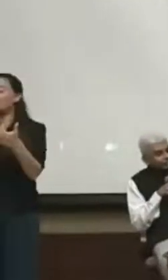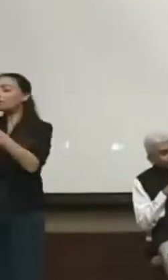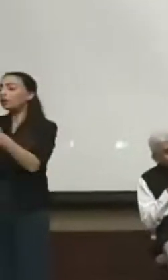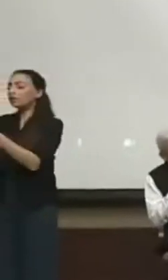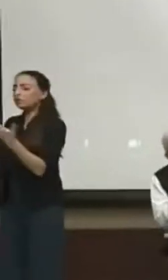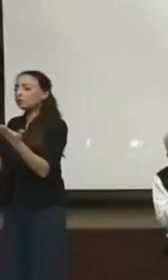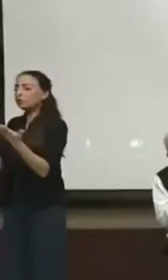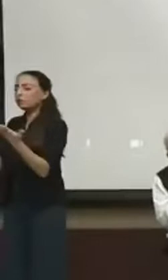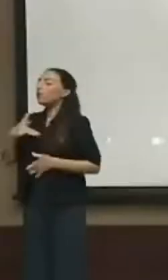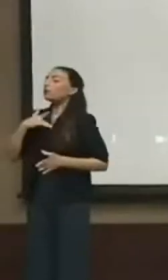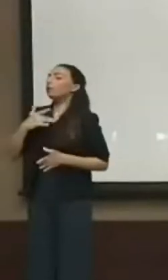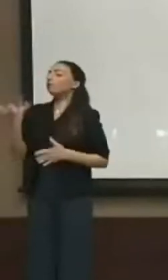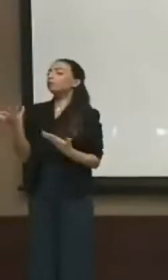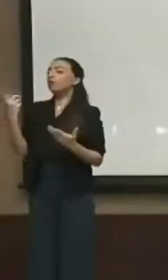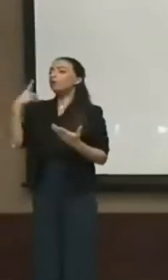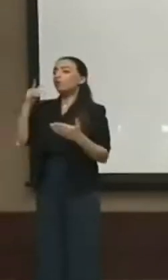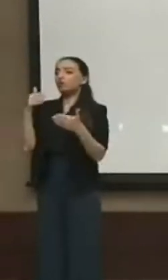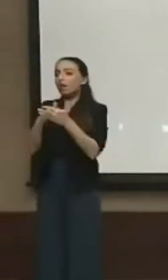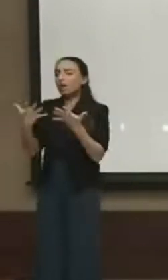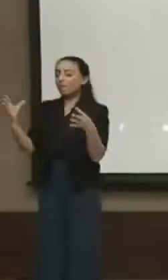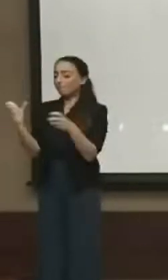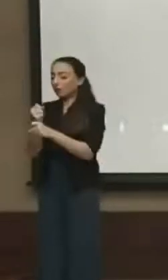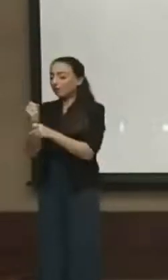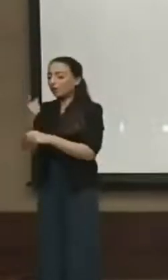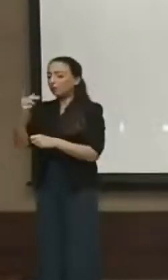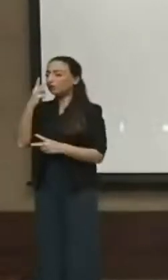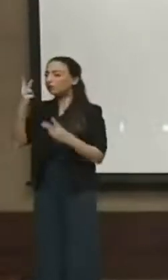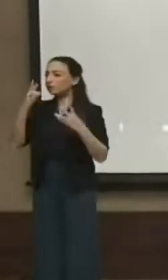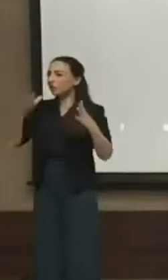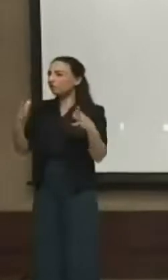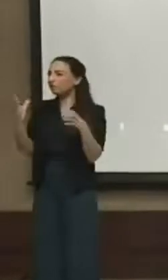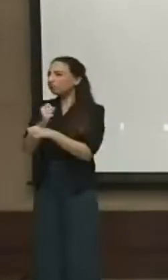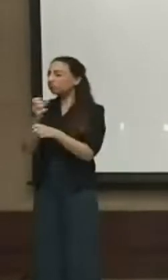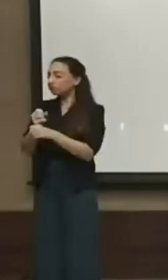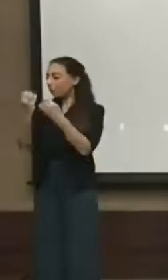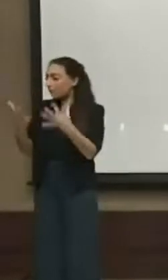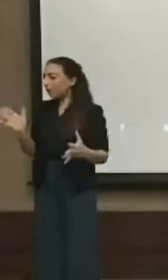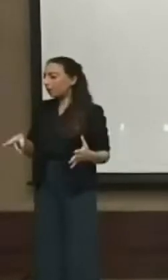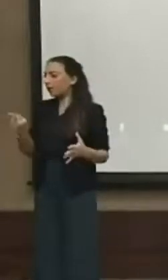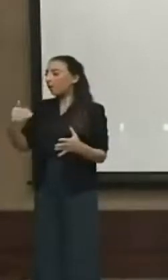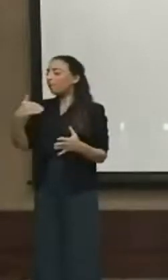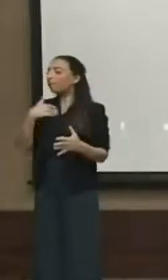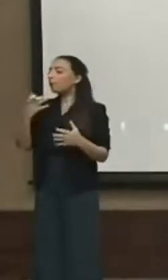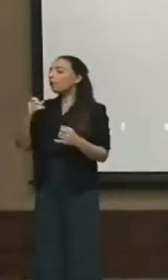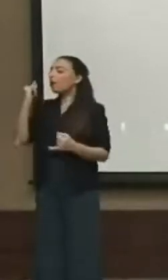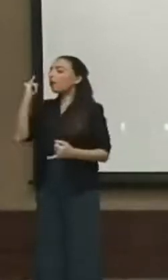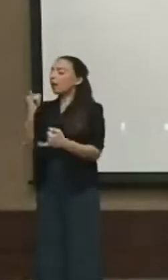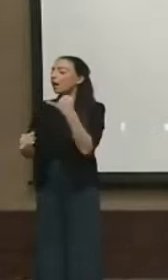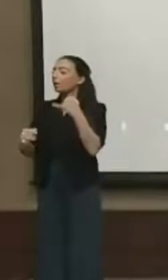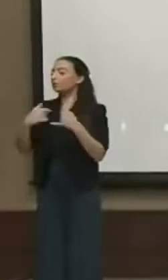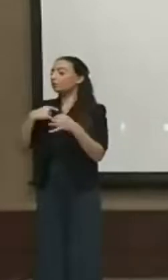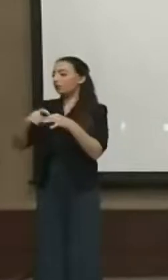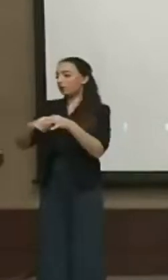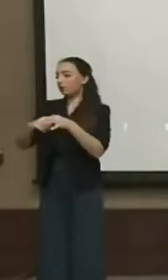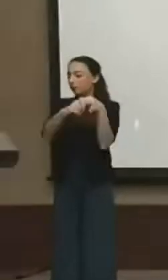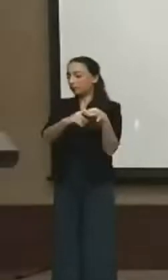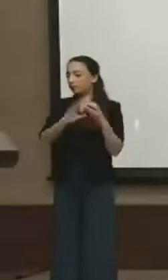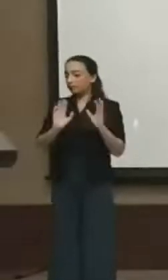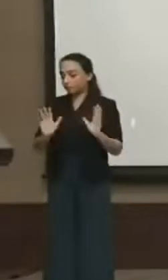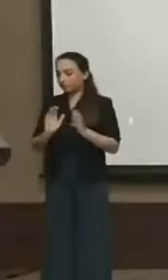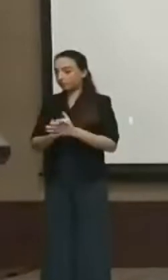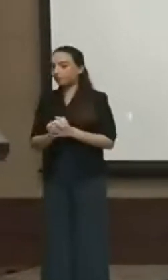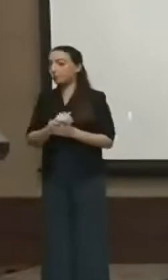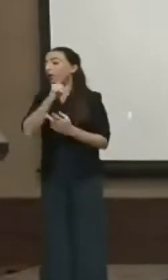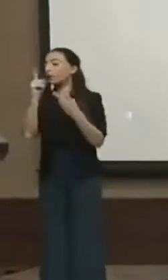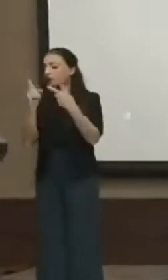challenges or gaps that you've seen? And I would also include the last question, which instead of going a second round, I would ask